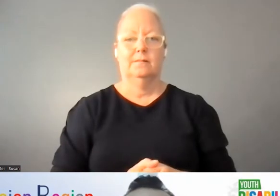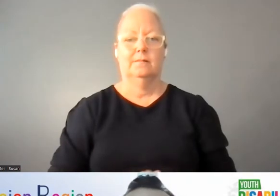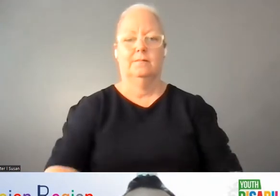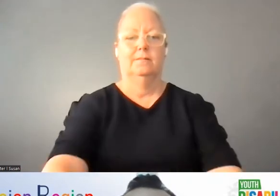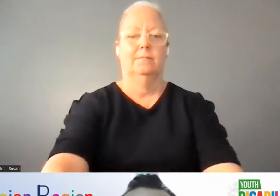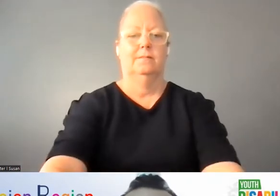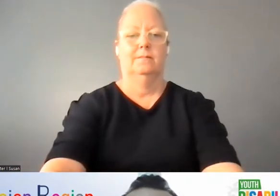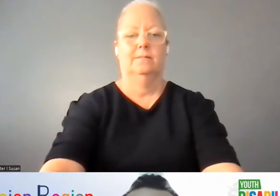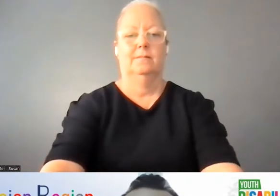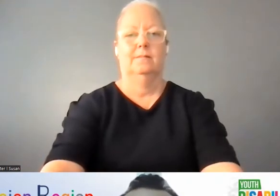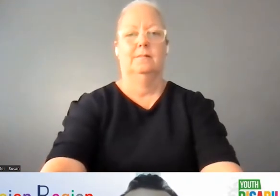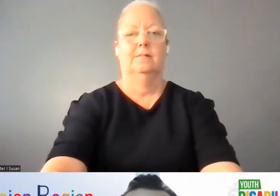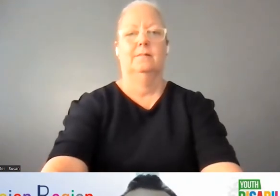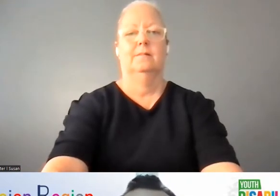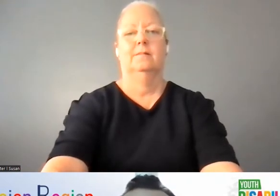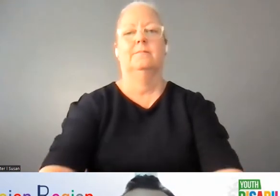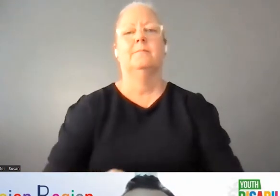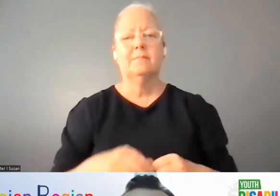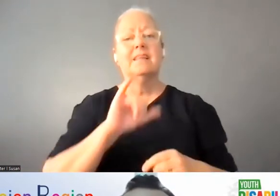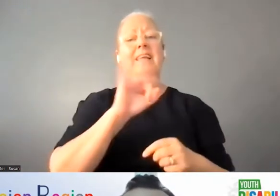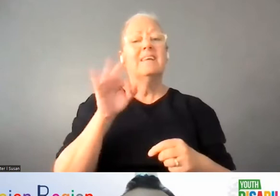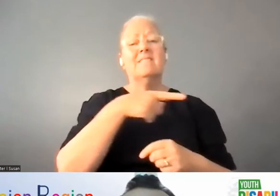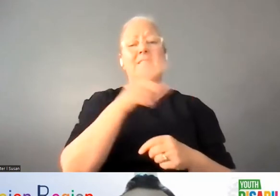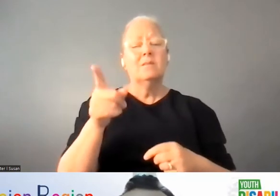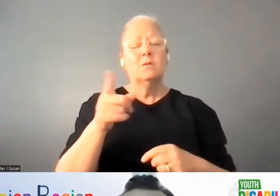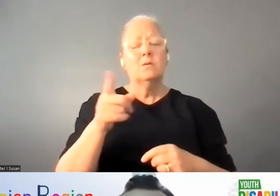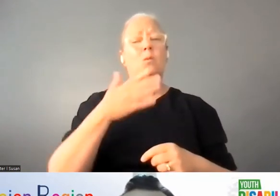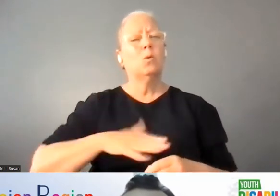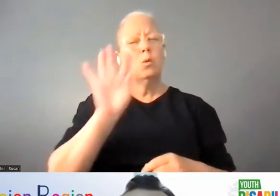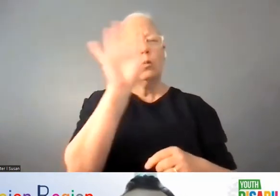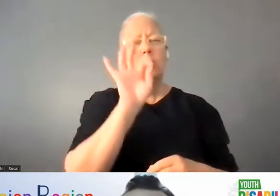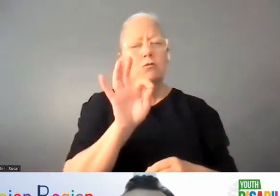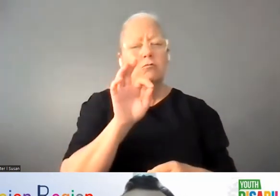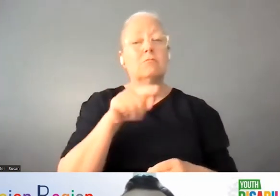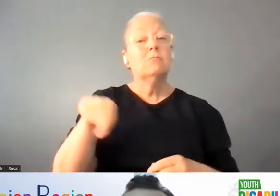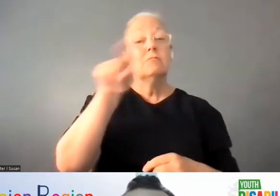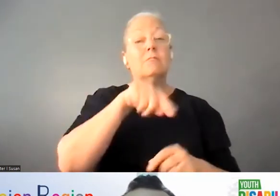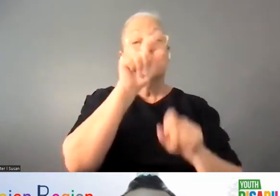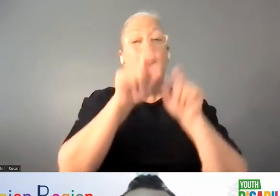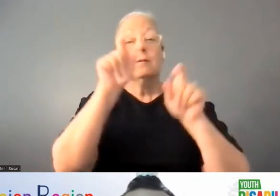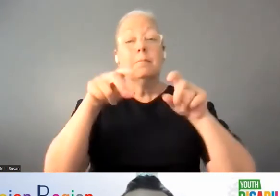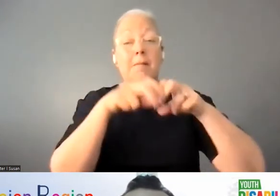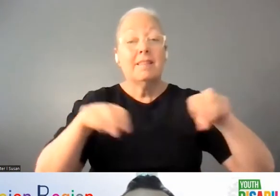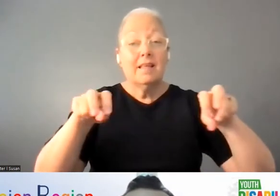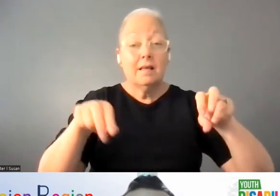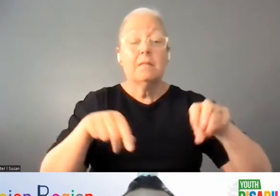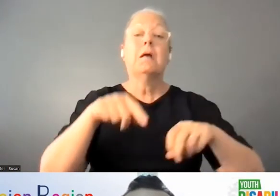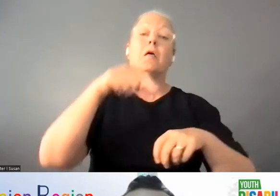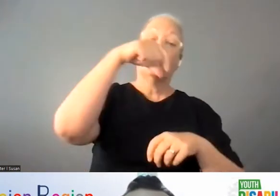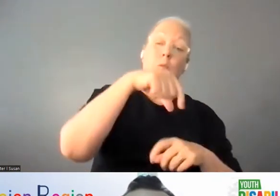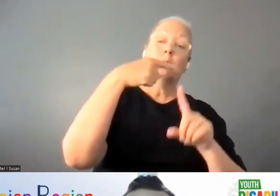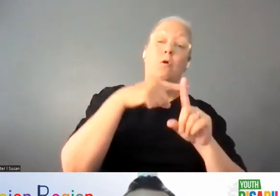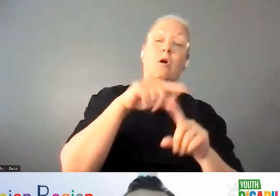Should you have any questions for panelists, kindly use the Q&A option or leave your question in the chat box. Our team